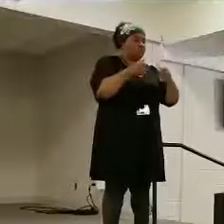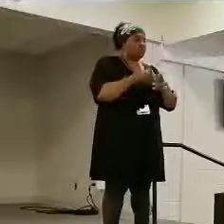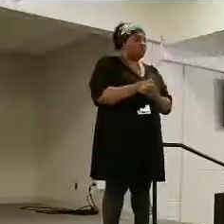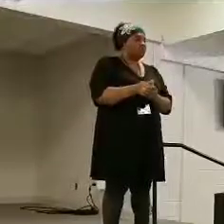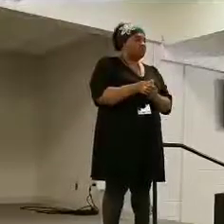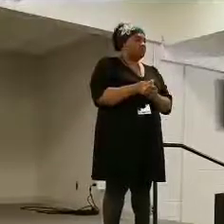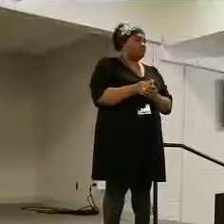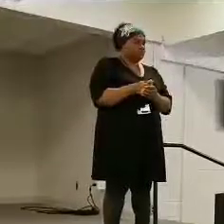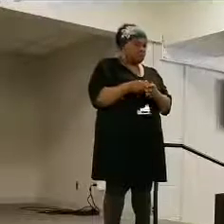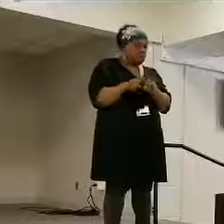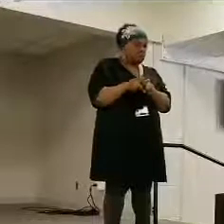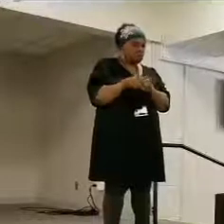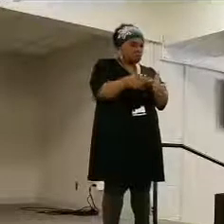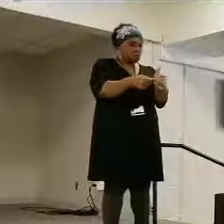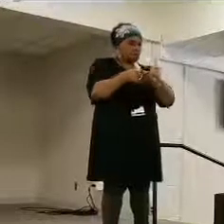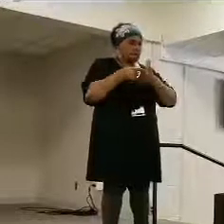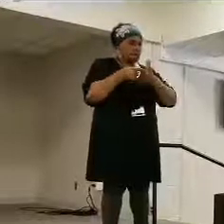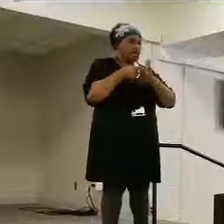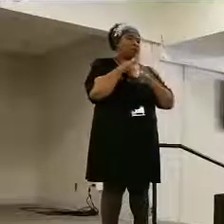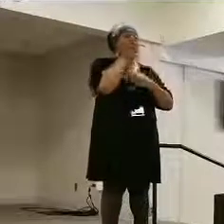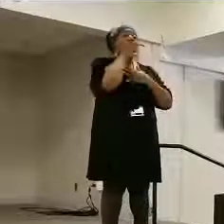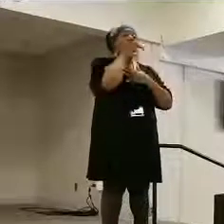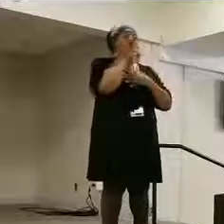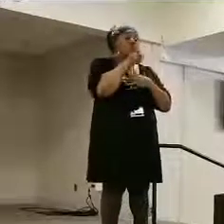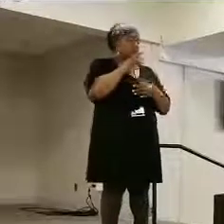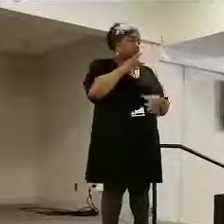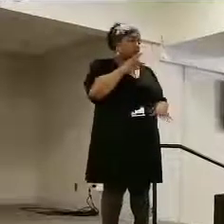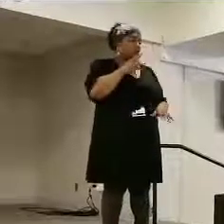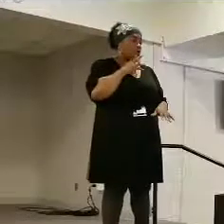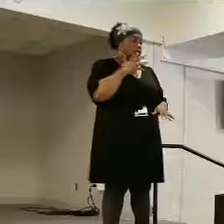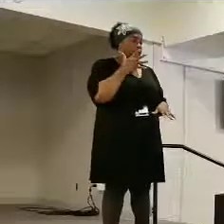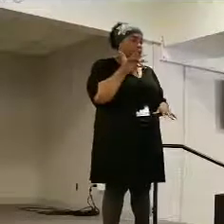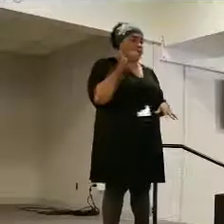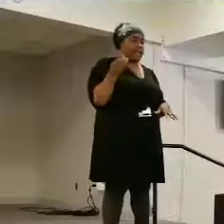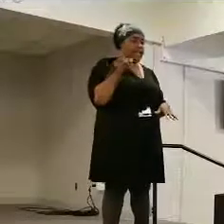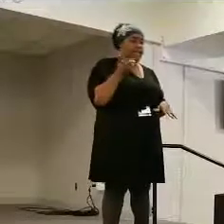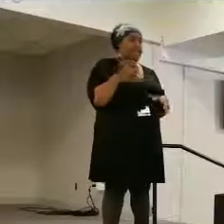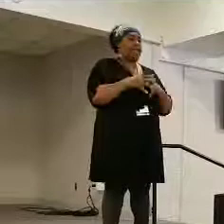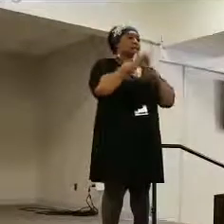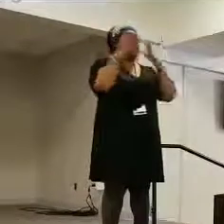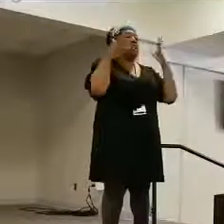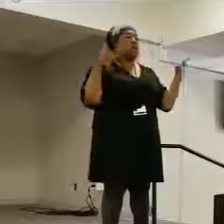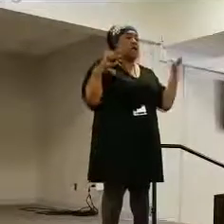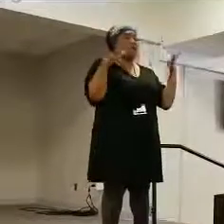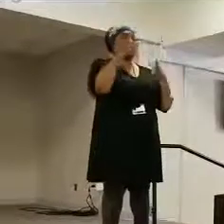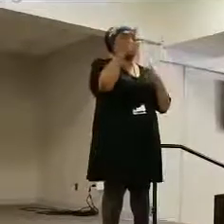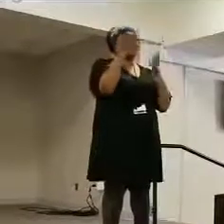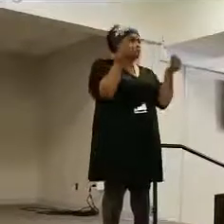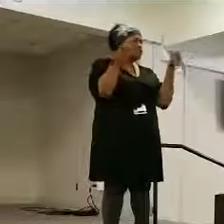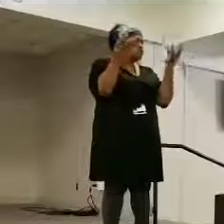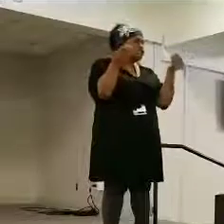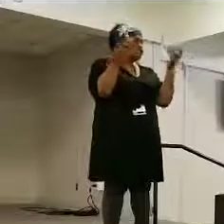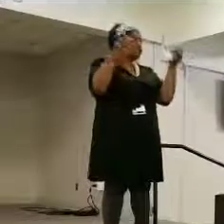It also requires warm water and excess moisture within the